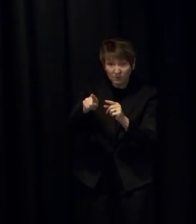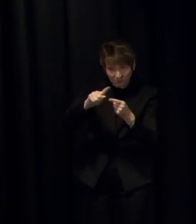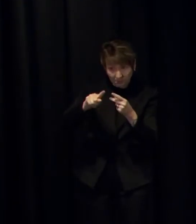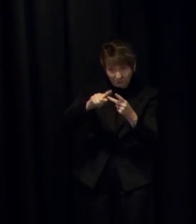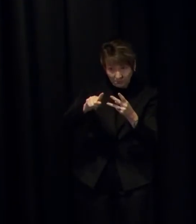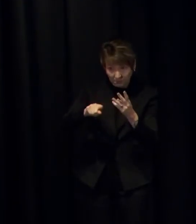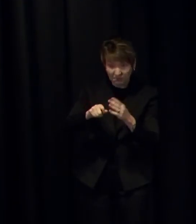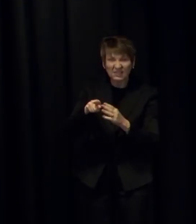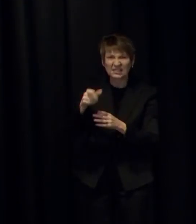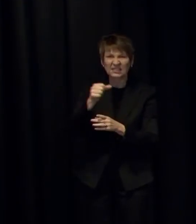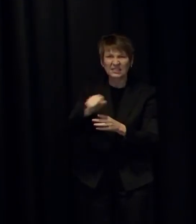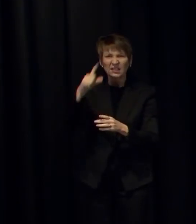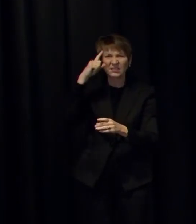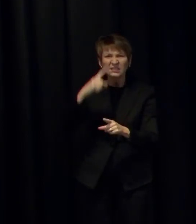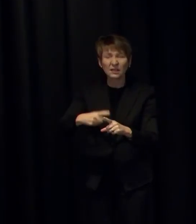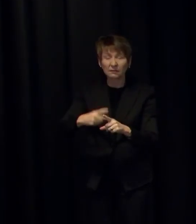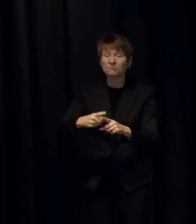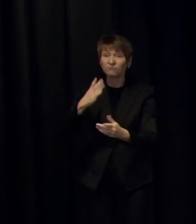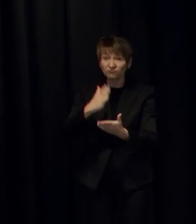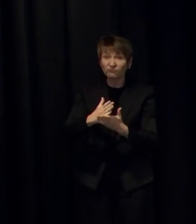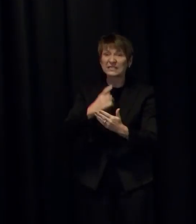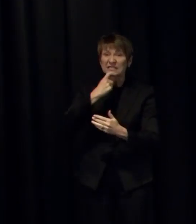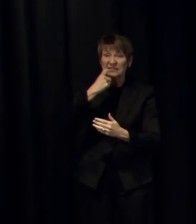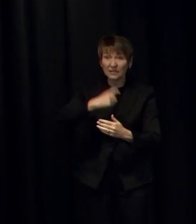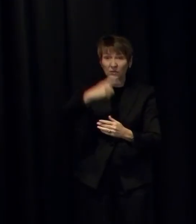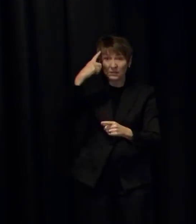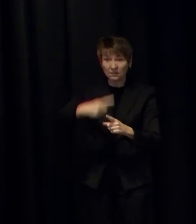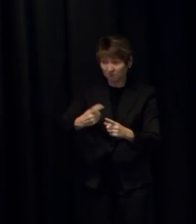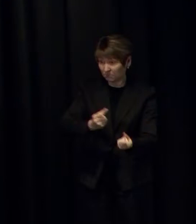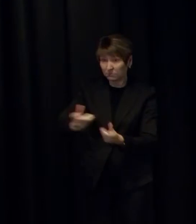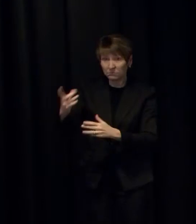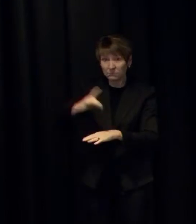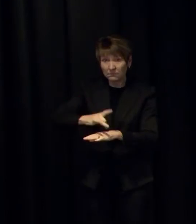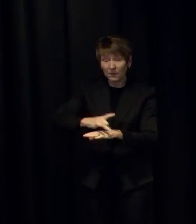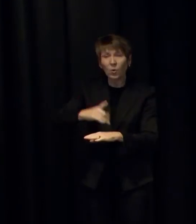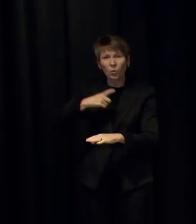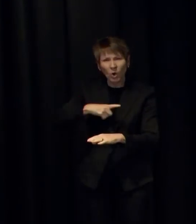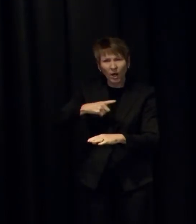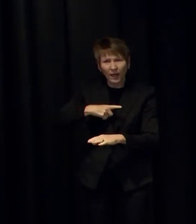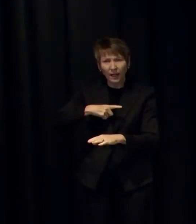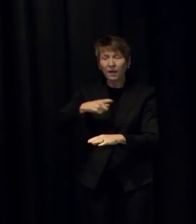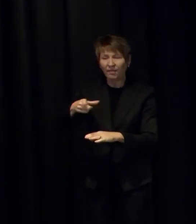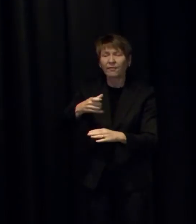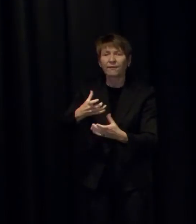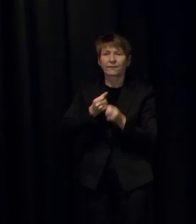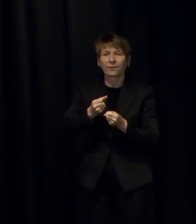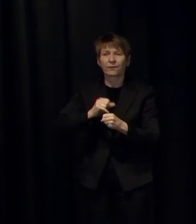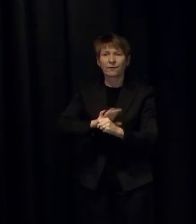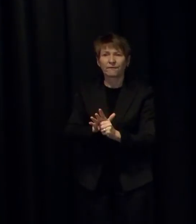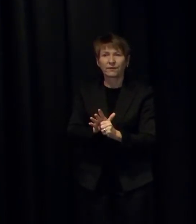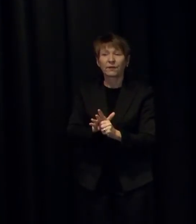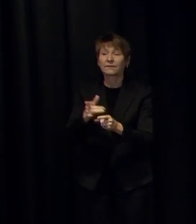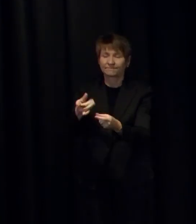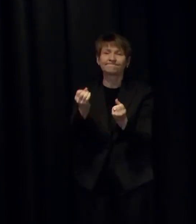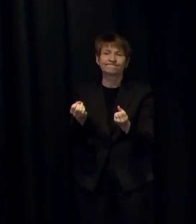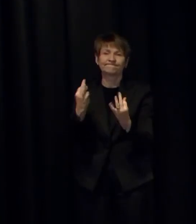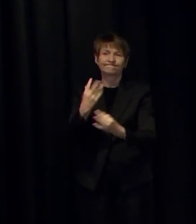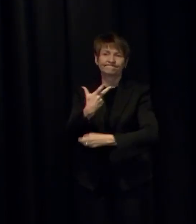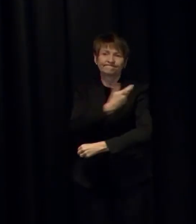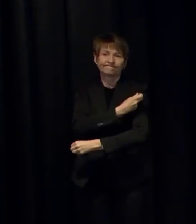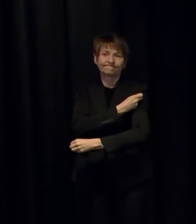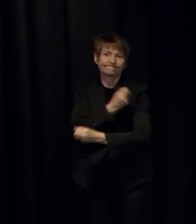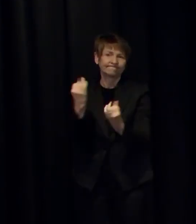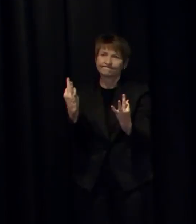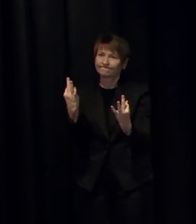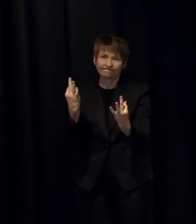is many of us, almost half, have a pre-existing illness. And some of those pre-existing illnesses are only mild, but they